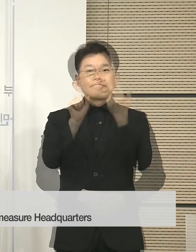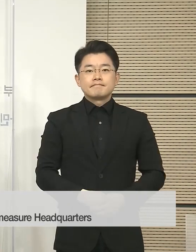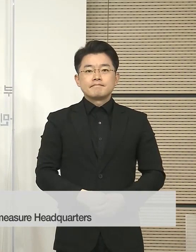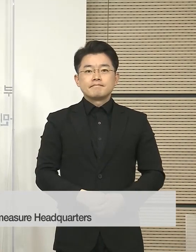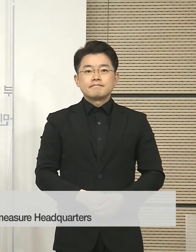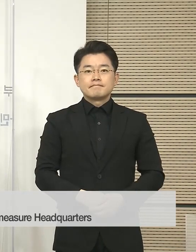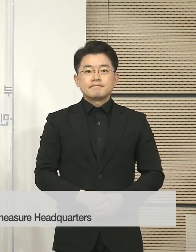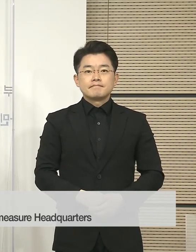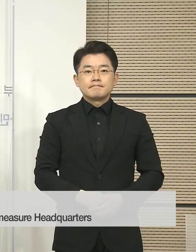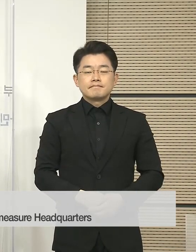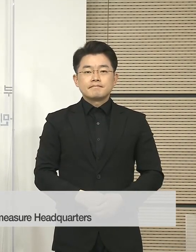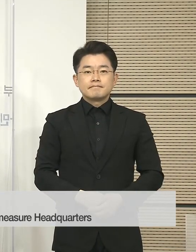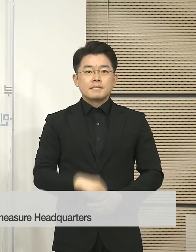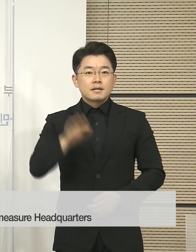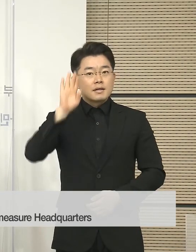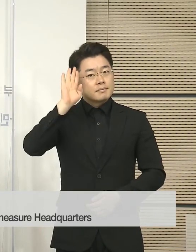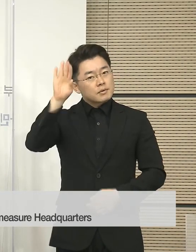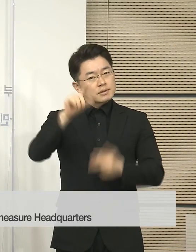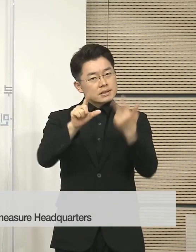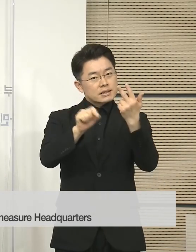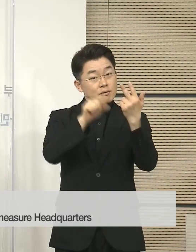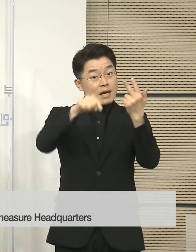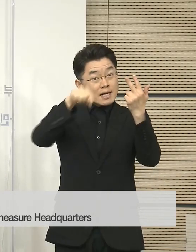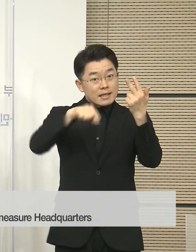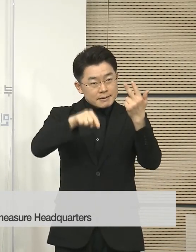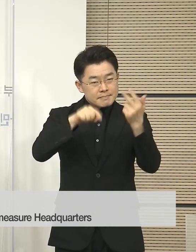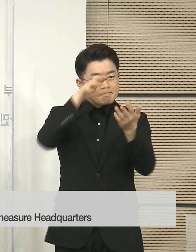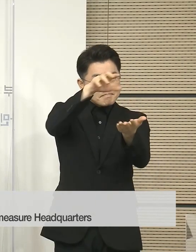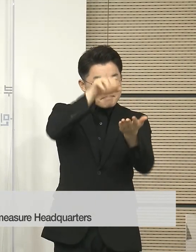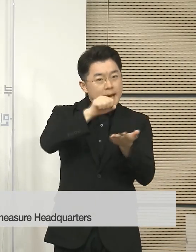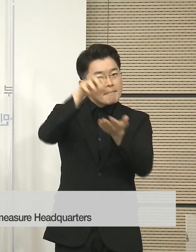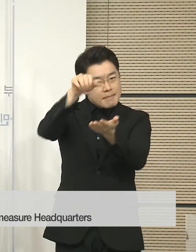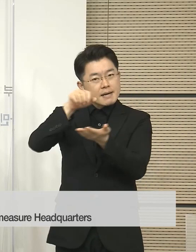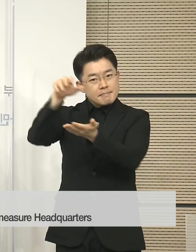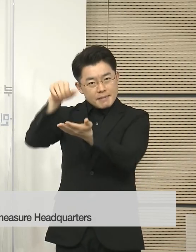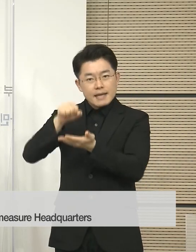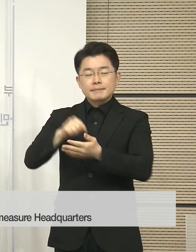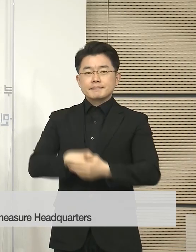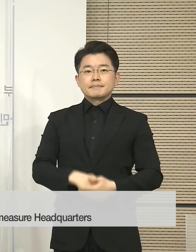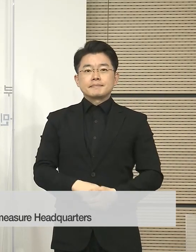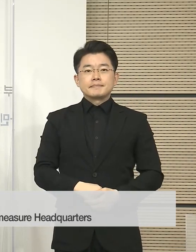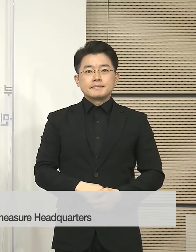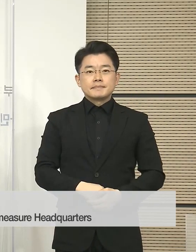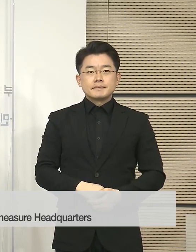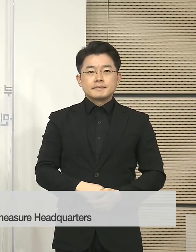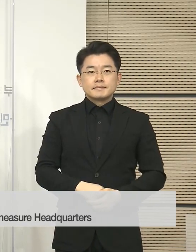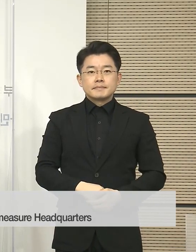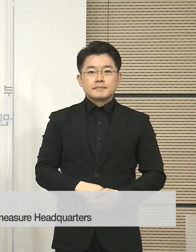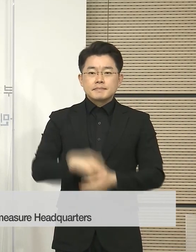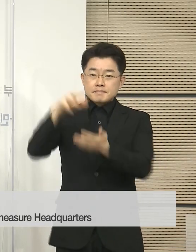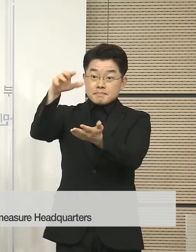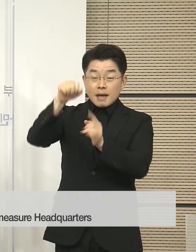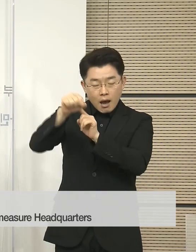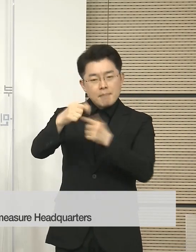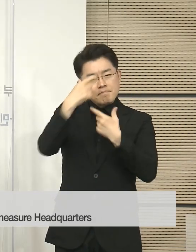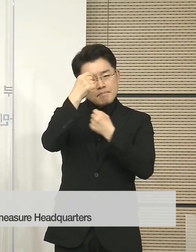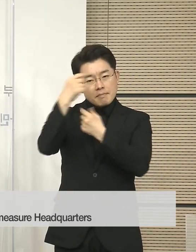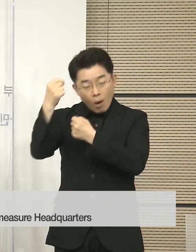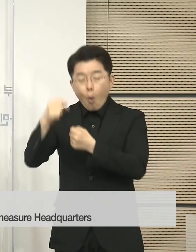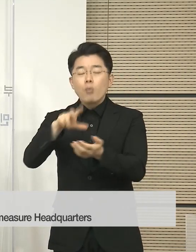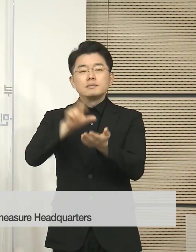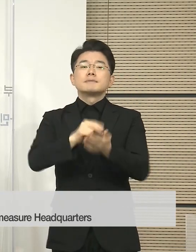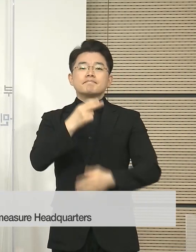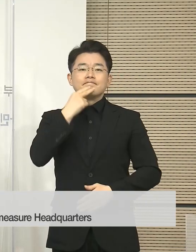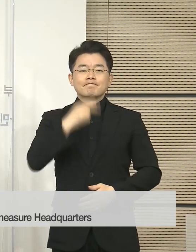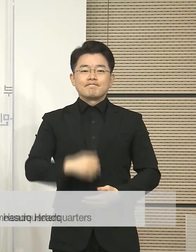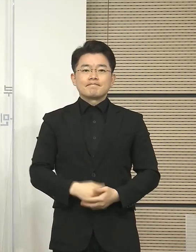vaccine doses are planned for July, which will be arriving throughout the month. We've made it clear that there's no problem with vaccine supply.